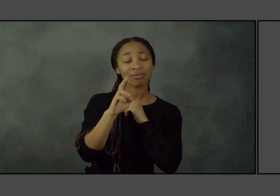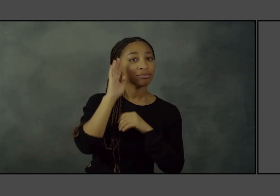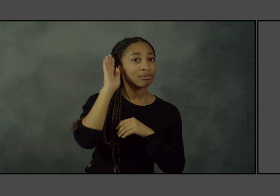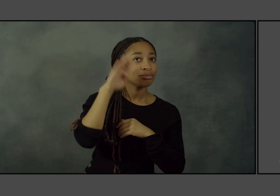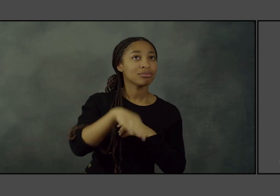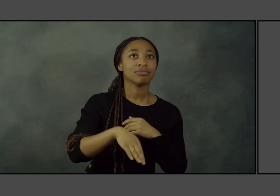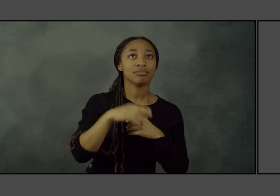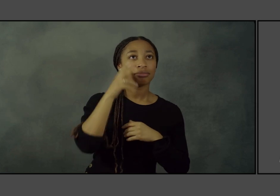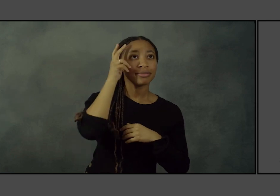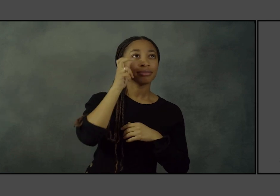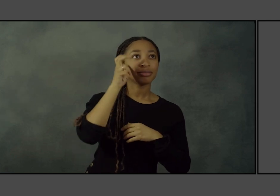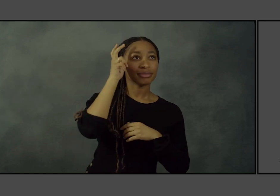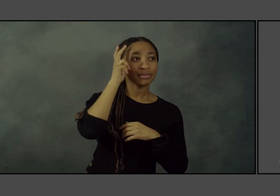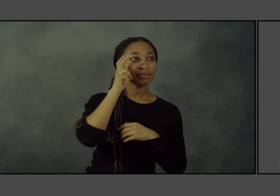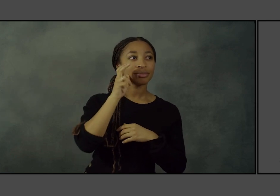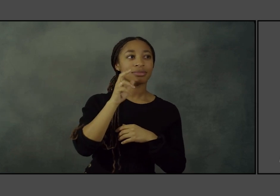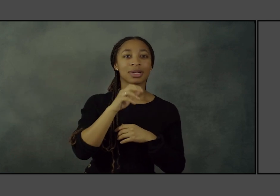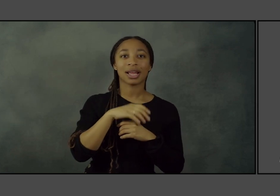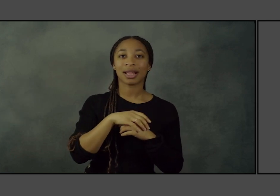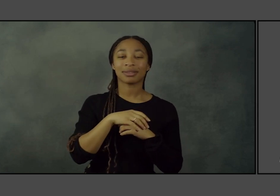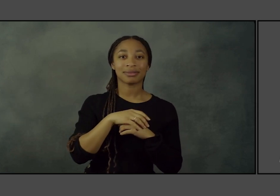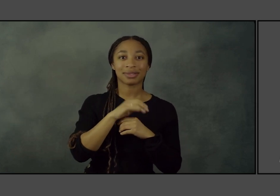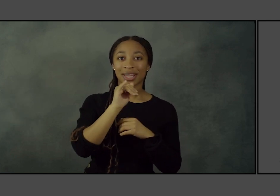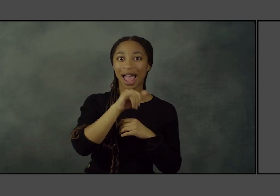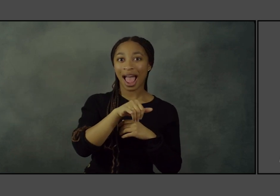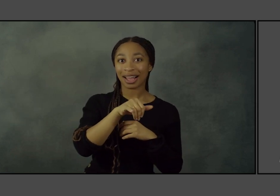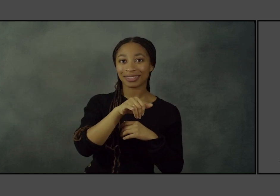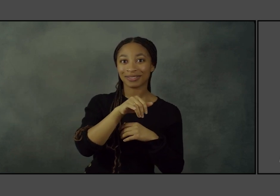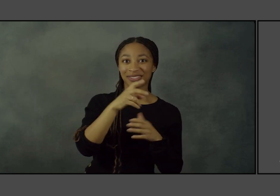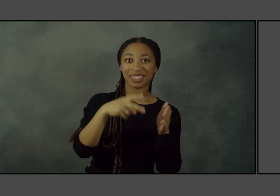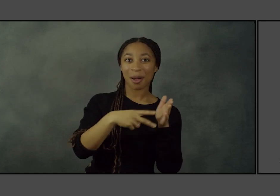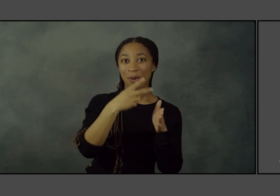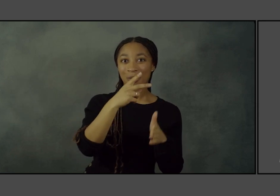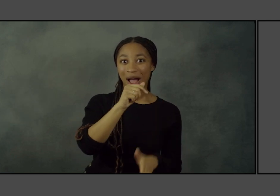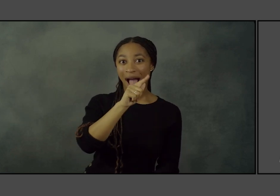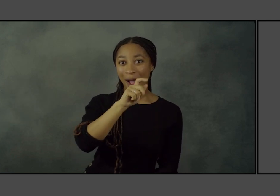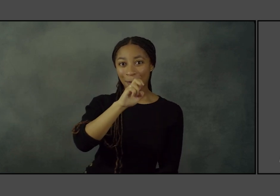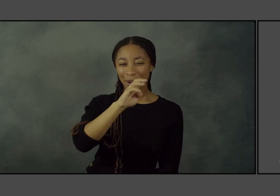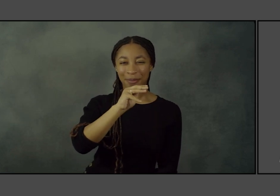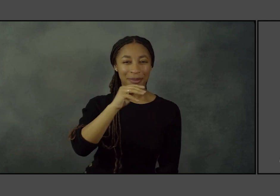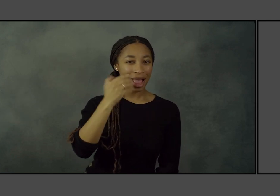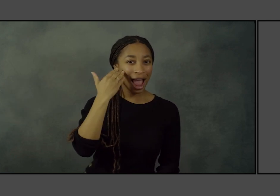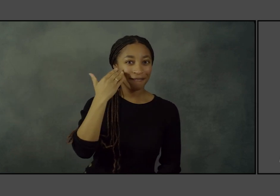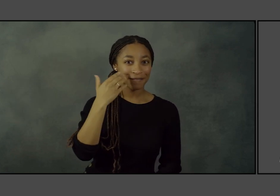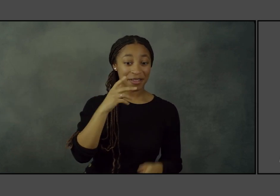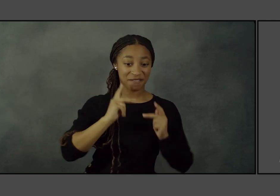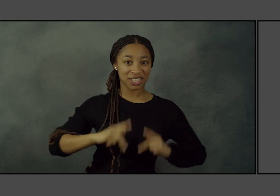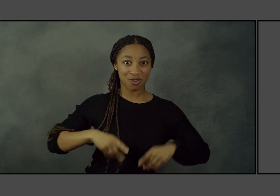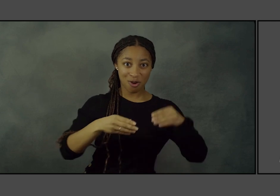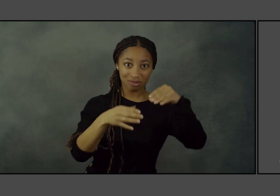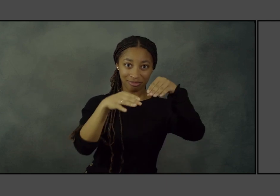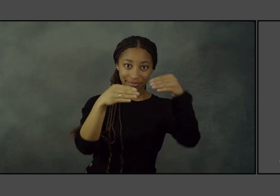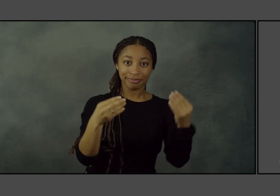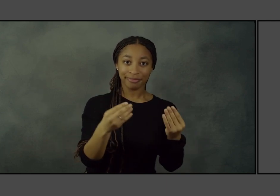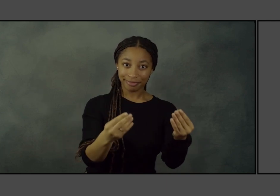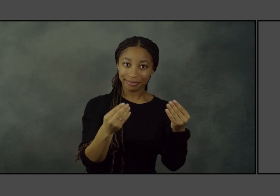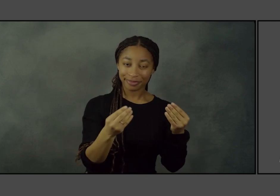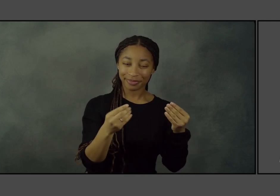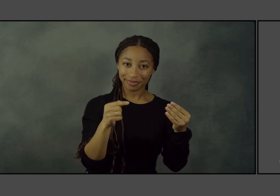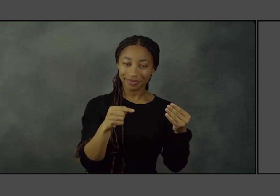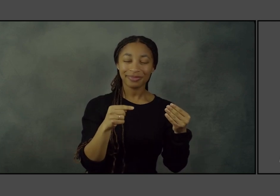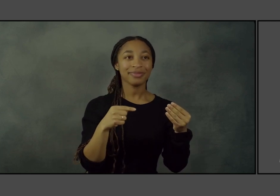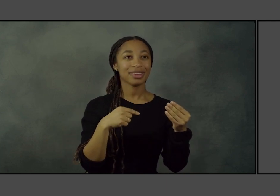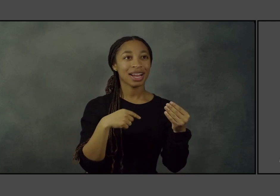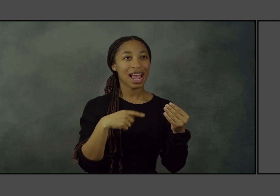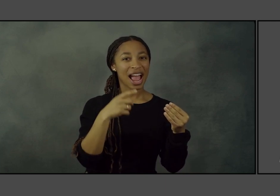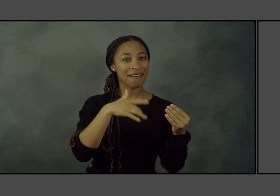glory of a double album, when we had the actual physical double albums, I feel like a Black woman is telling me who she is and how she's moving